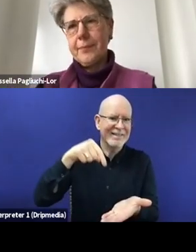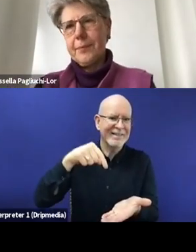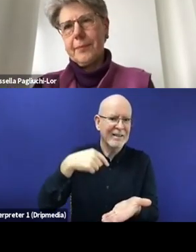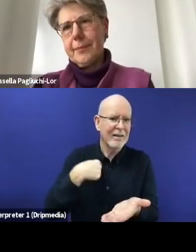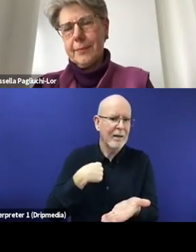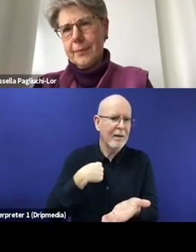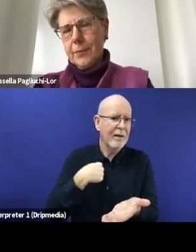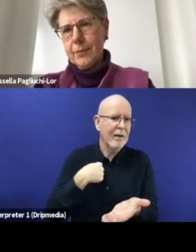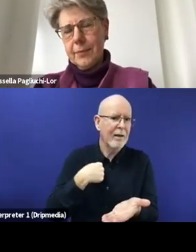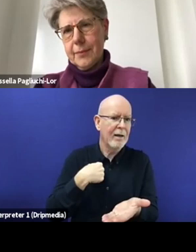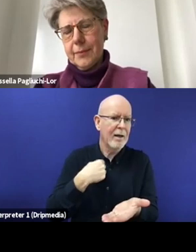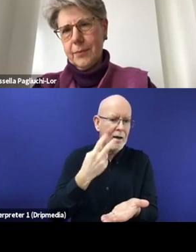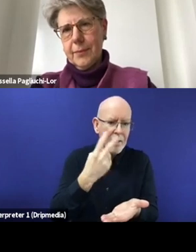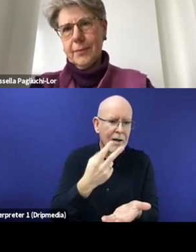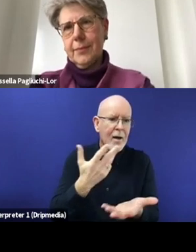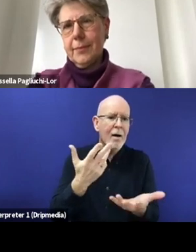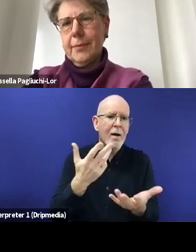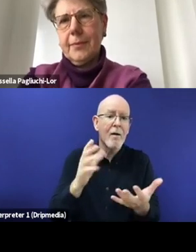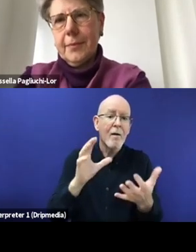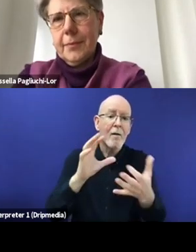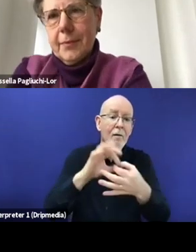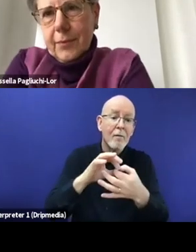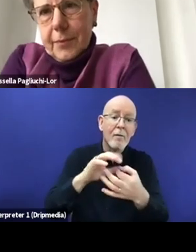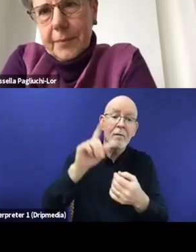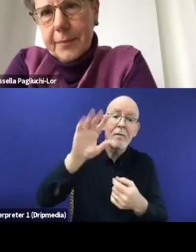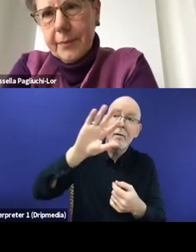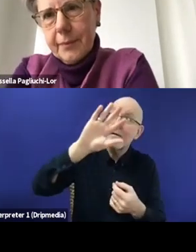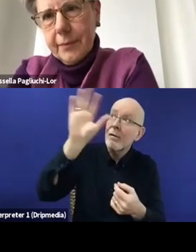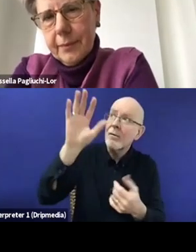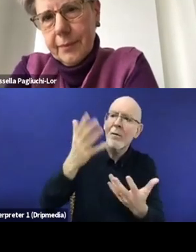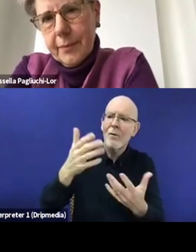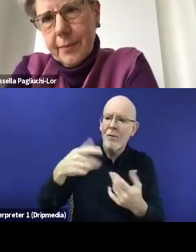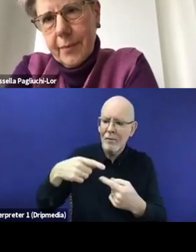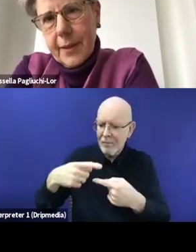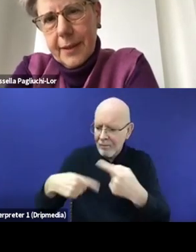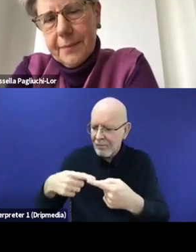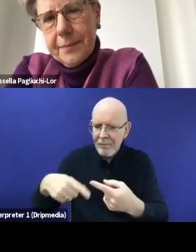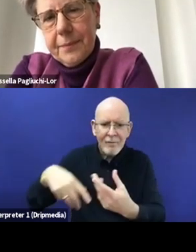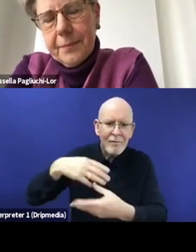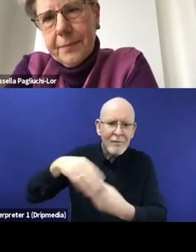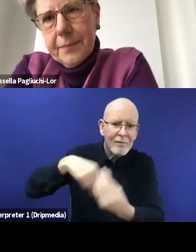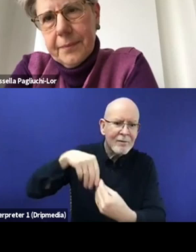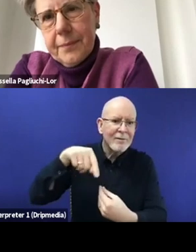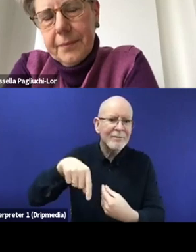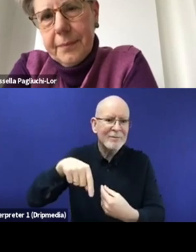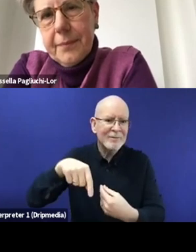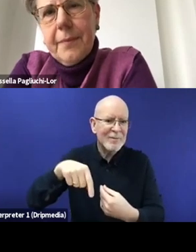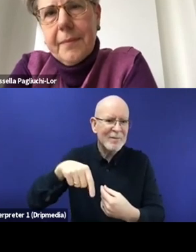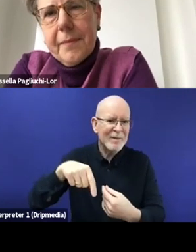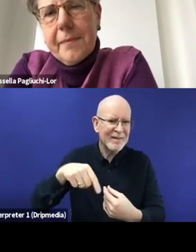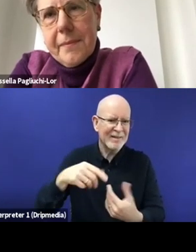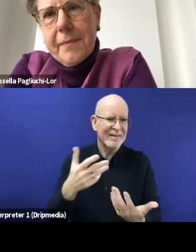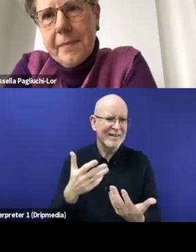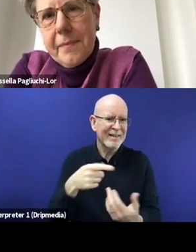that it gets conveyed worldwide. But these weren't priorities that had come from the communities. They were priorities that the funding bodies